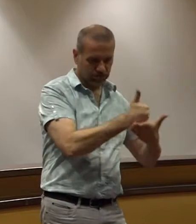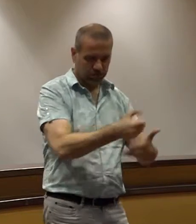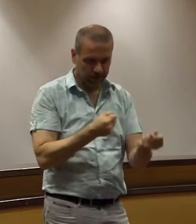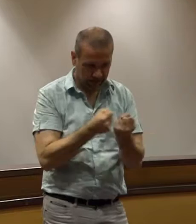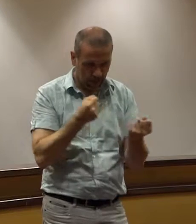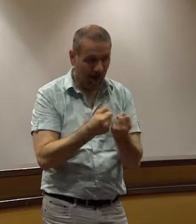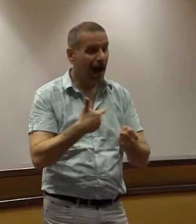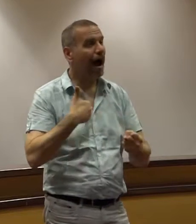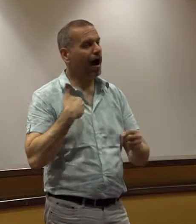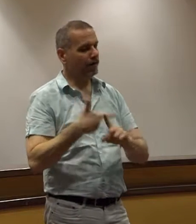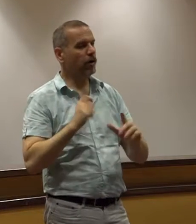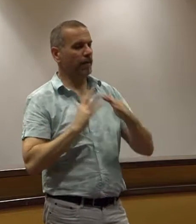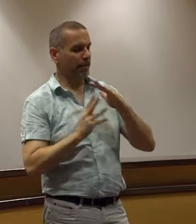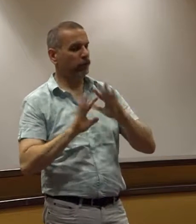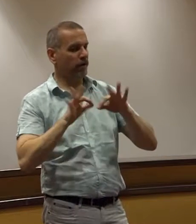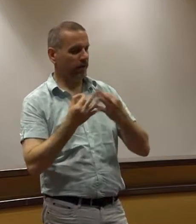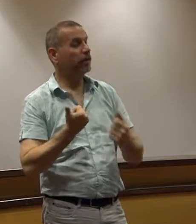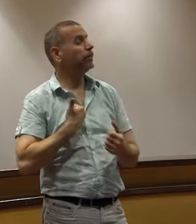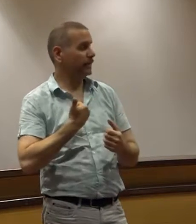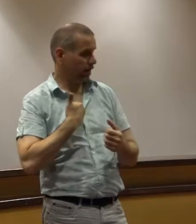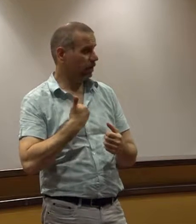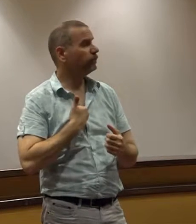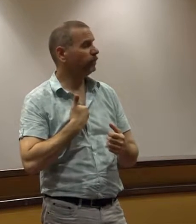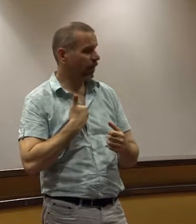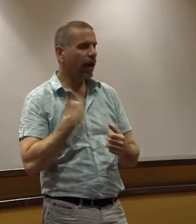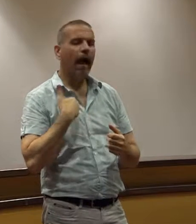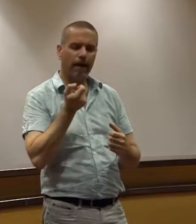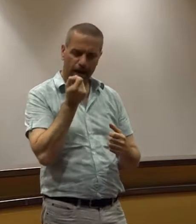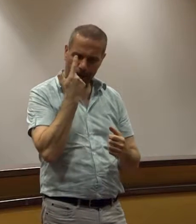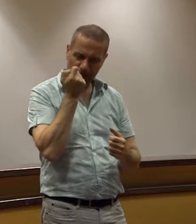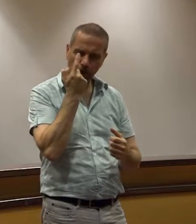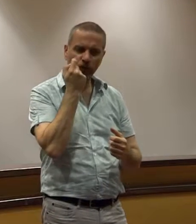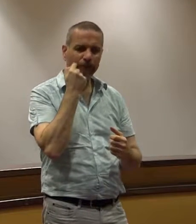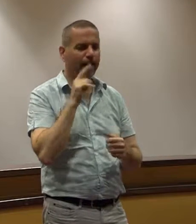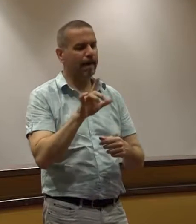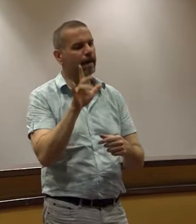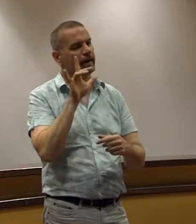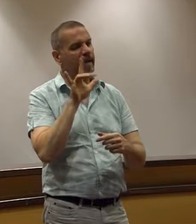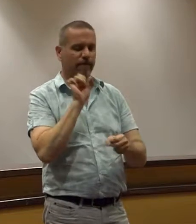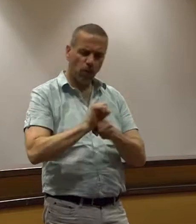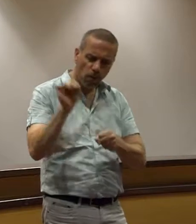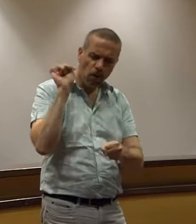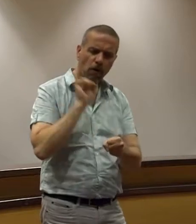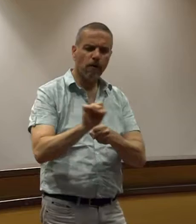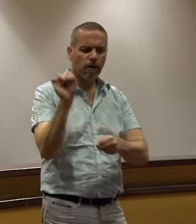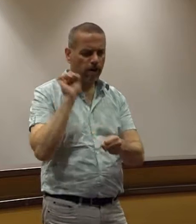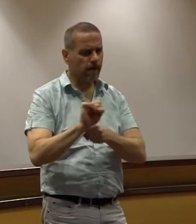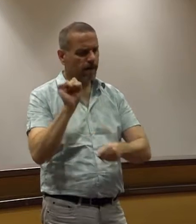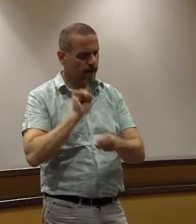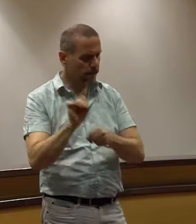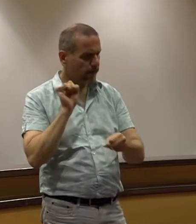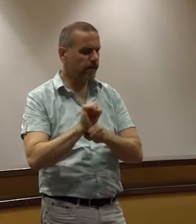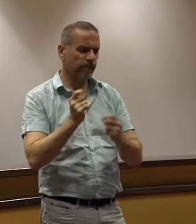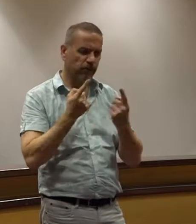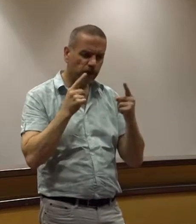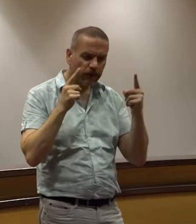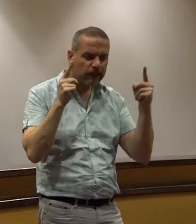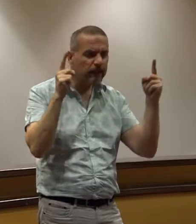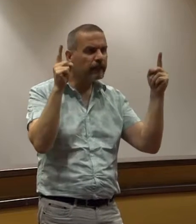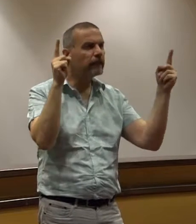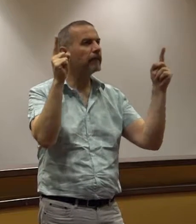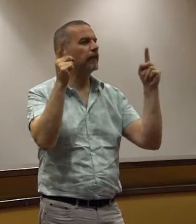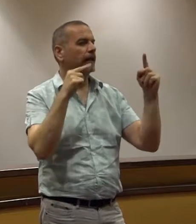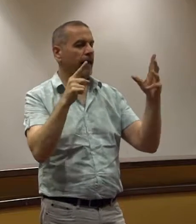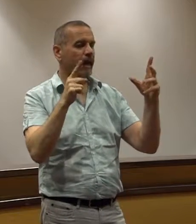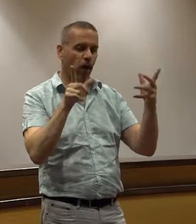immigrant family myself, and I understand the work that it takes to succeed and to